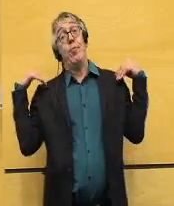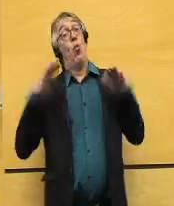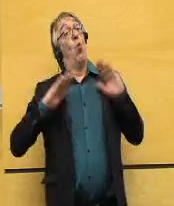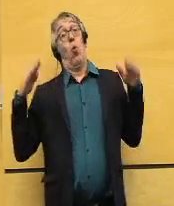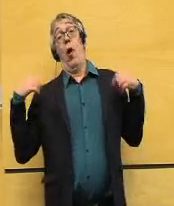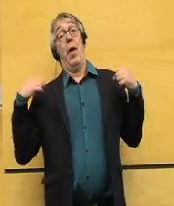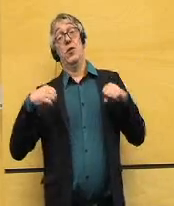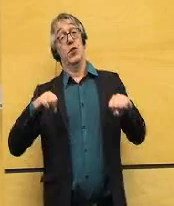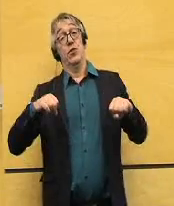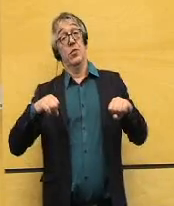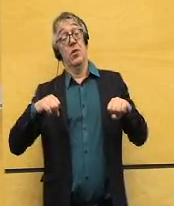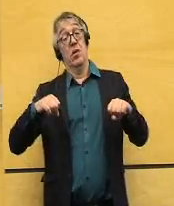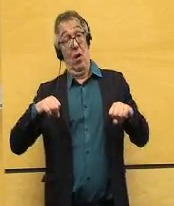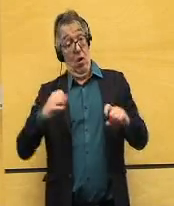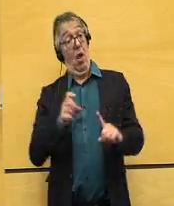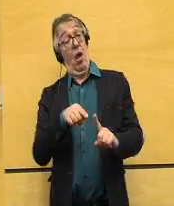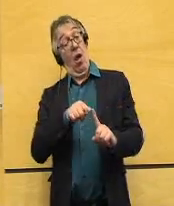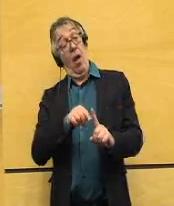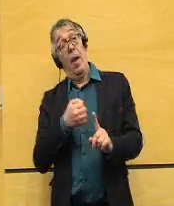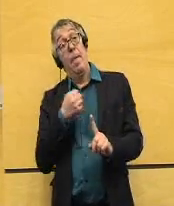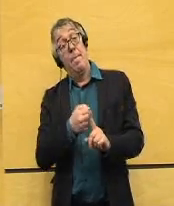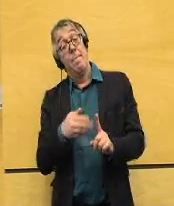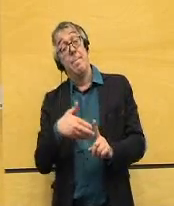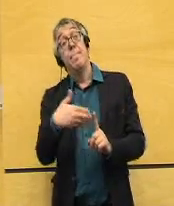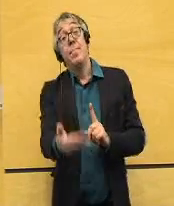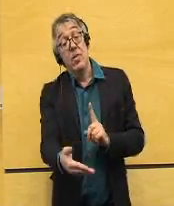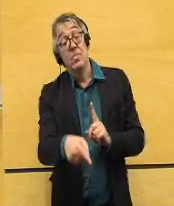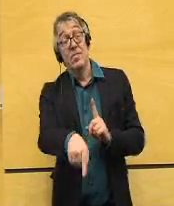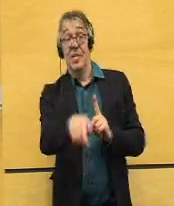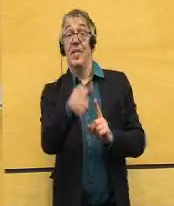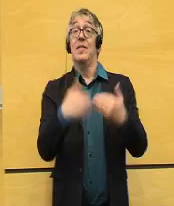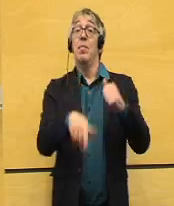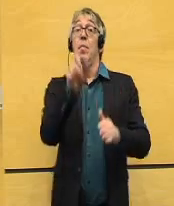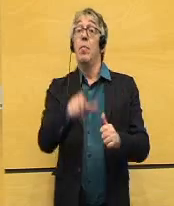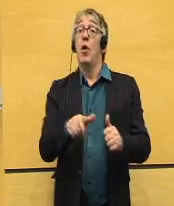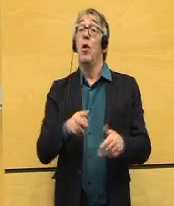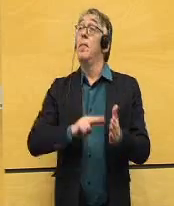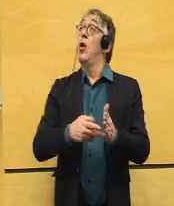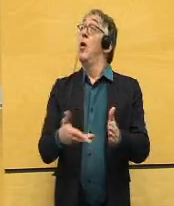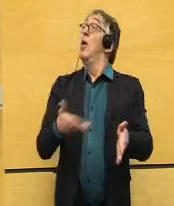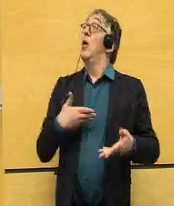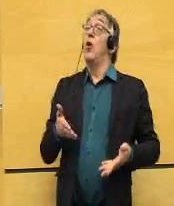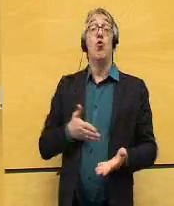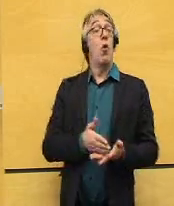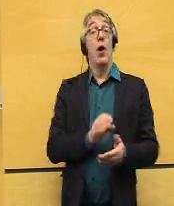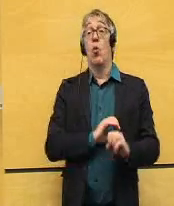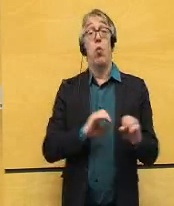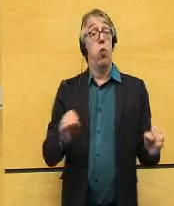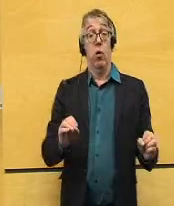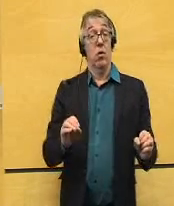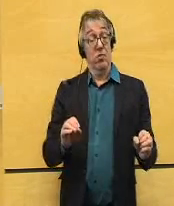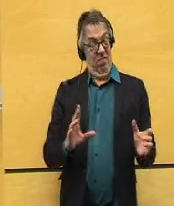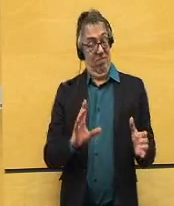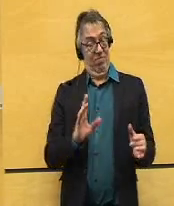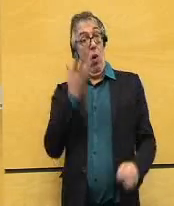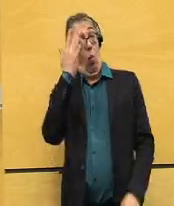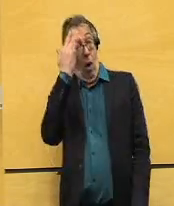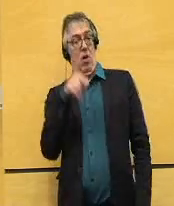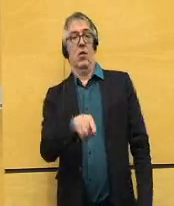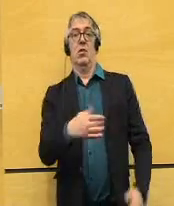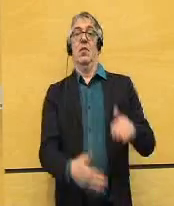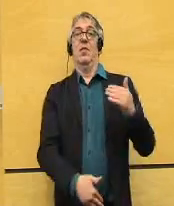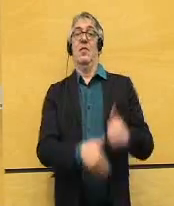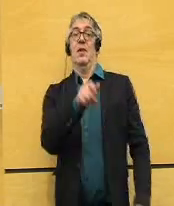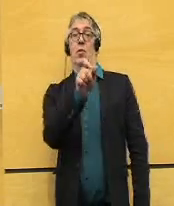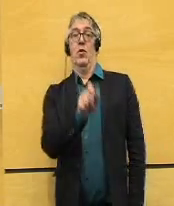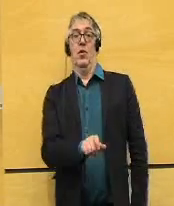of benefits or rights of persons with disabilities on the ground of their disabilities,